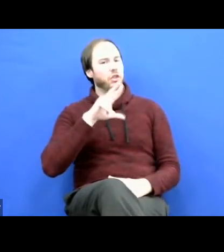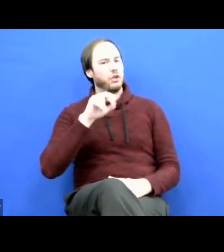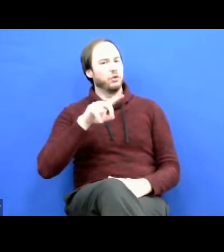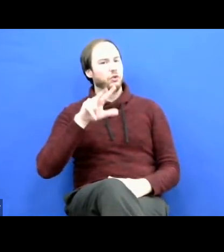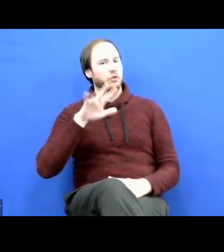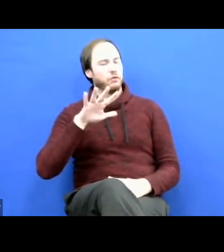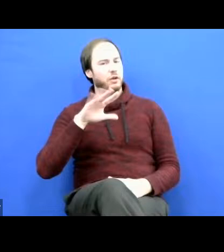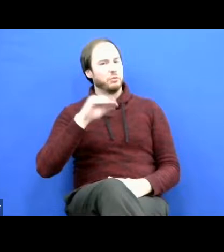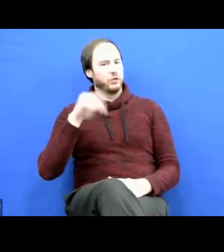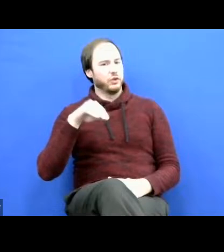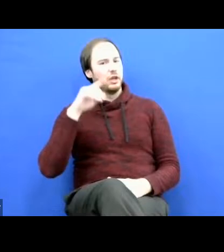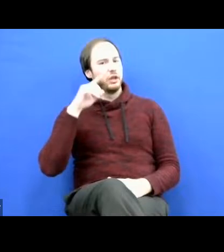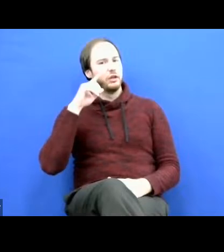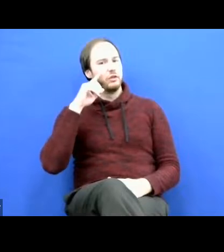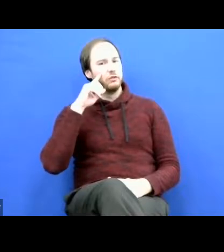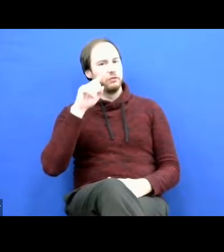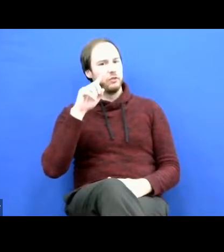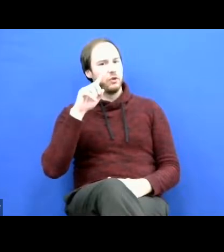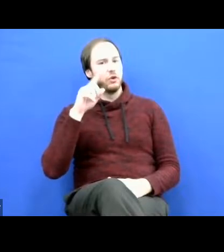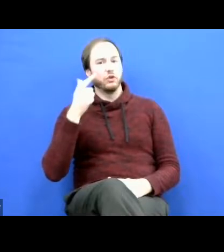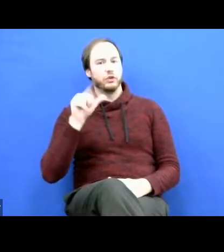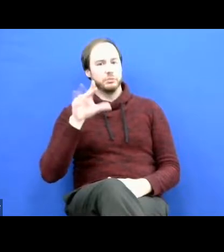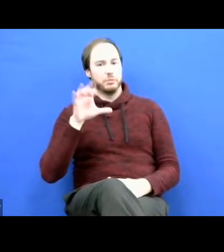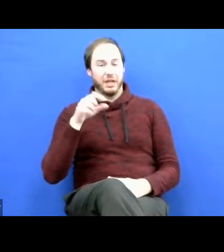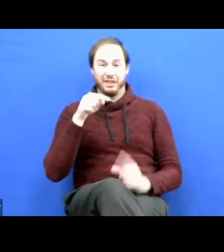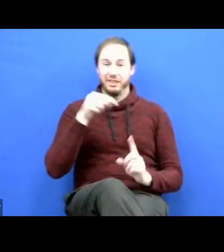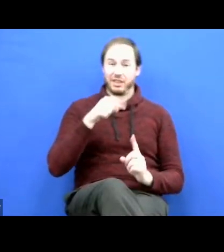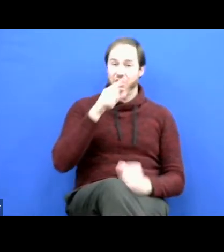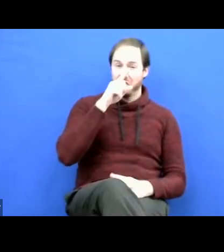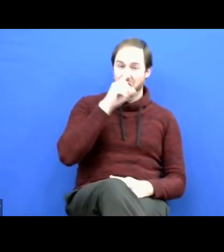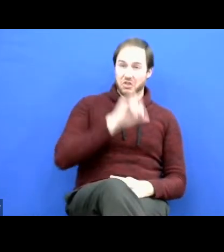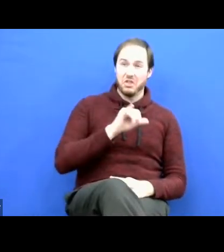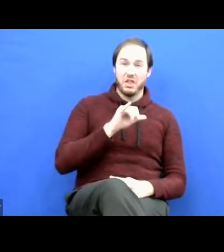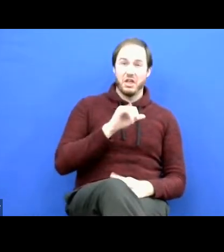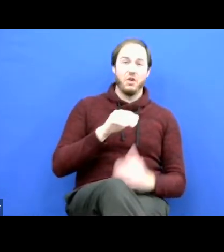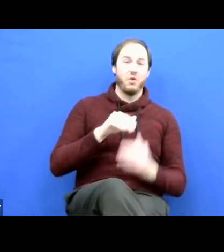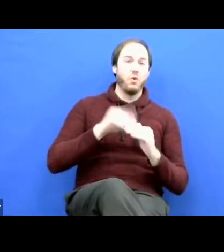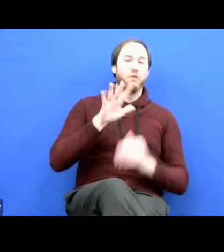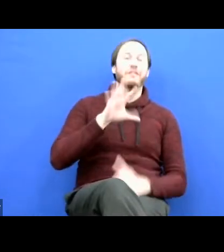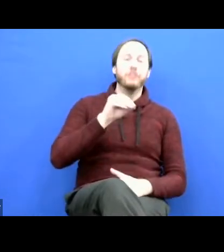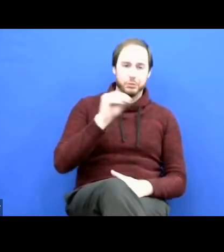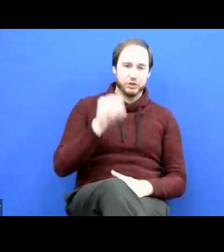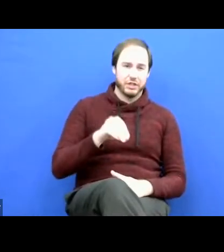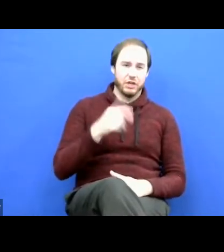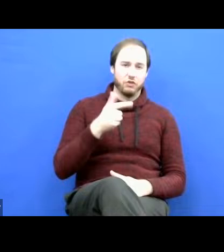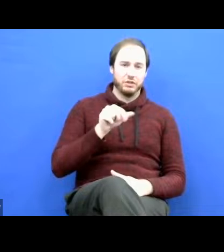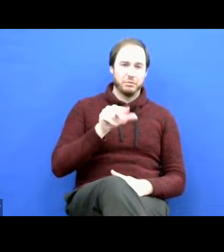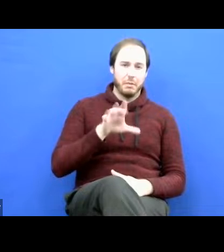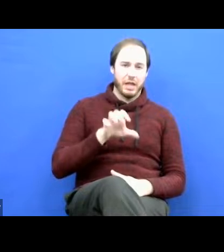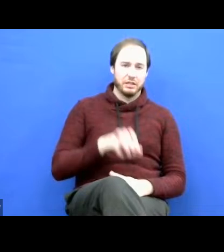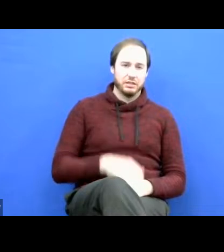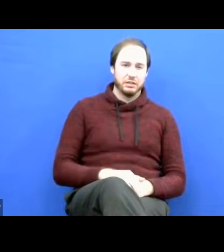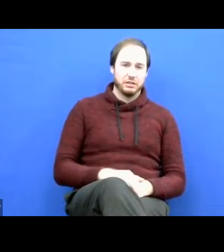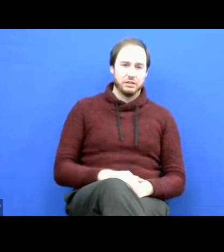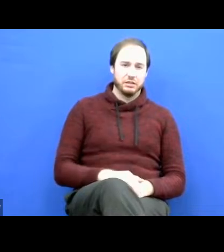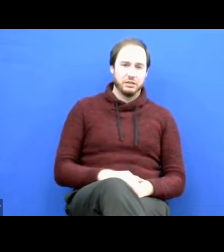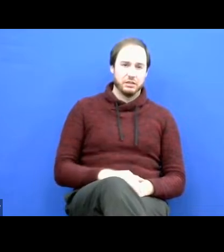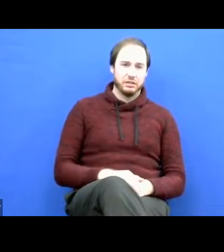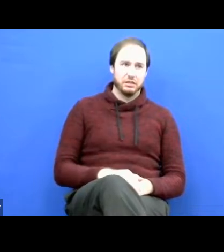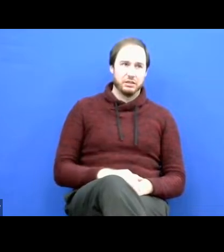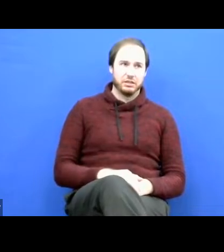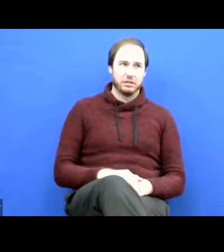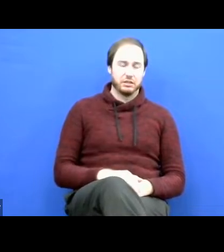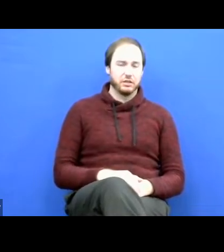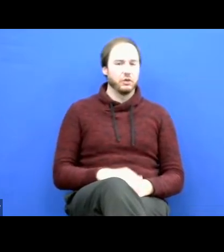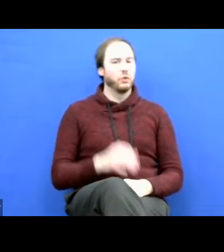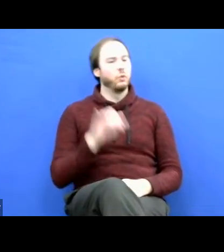Well, for green space, this looks like, I would say this is probably over 50%. And what's coming from that was